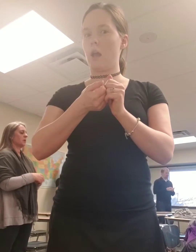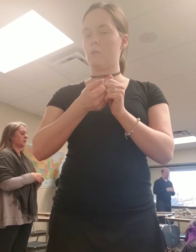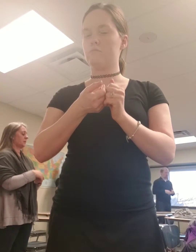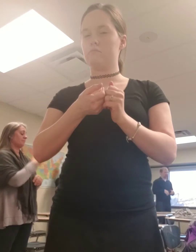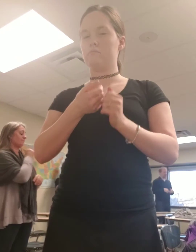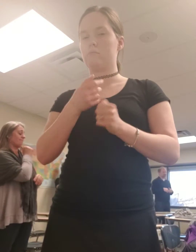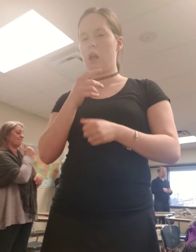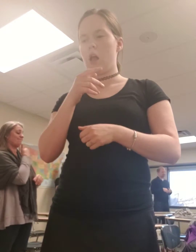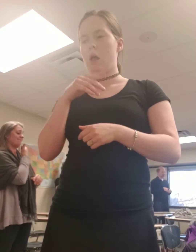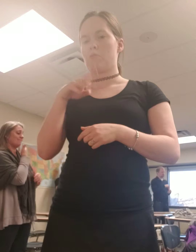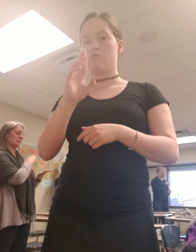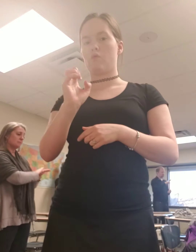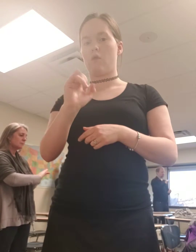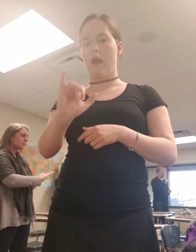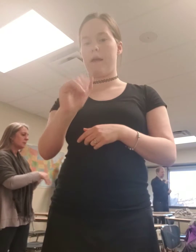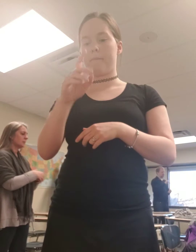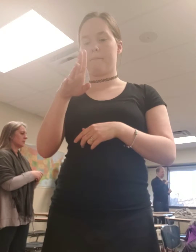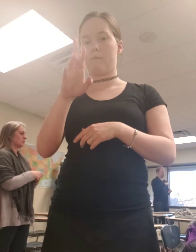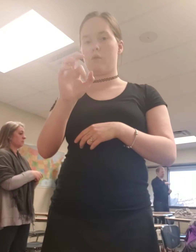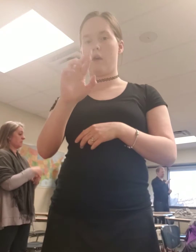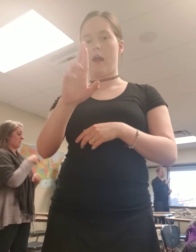the story? Aiden.